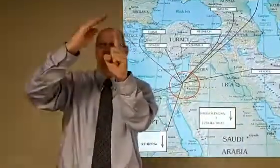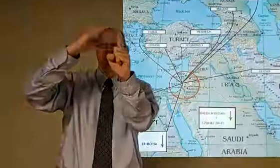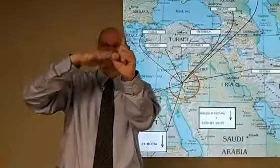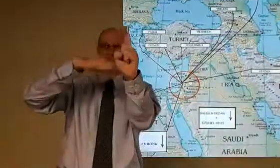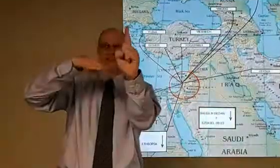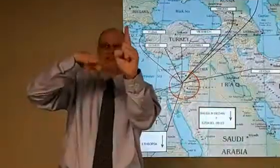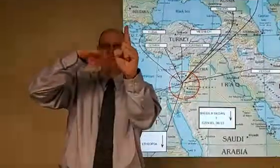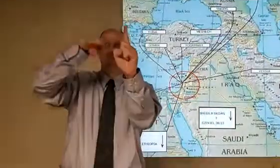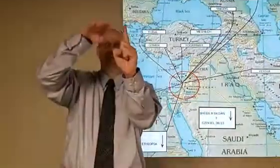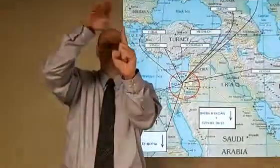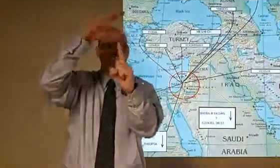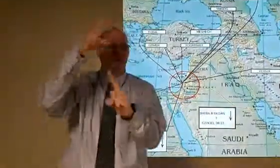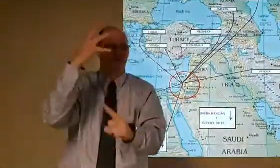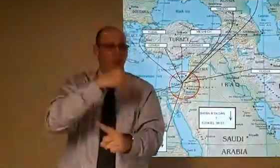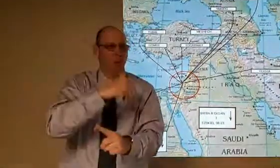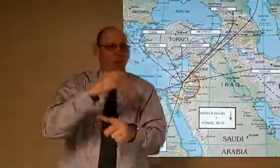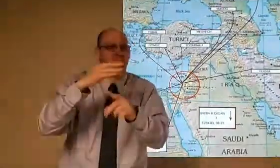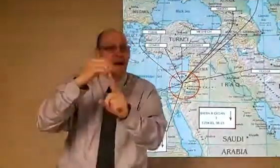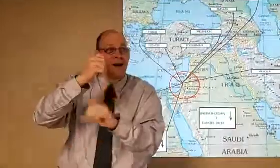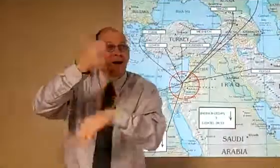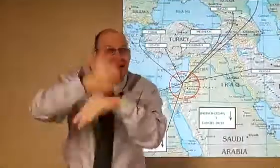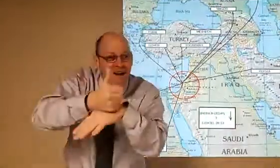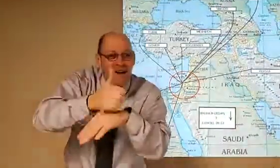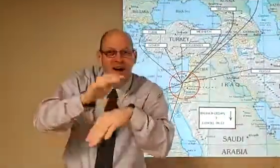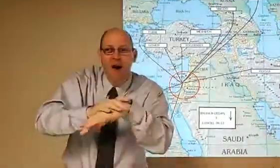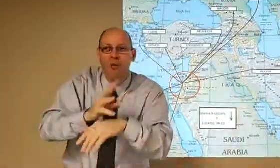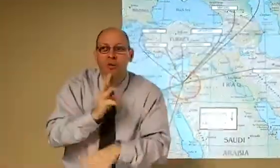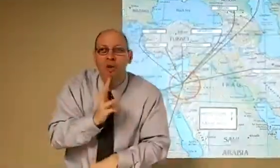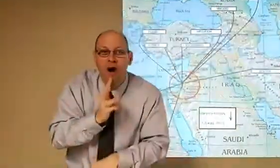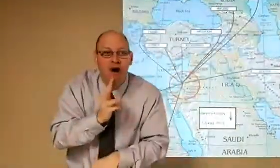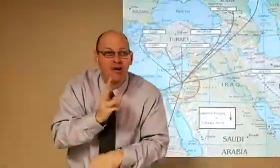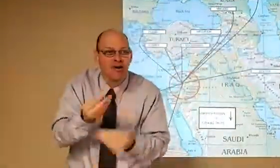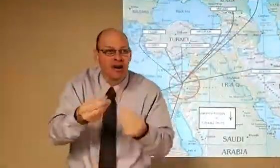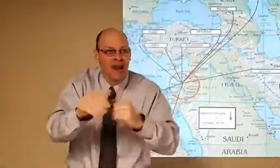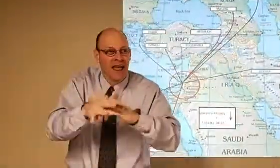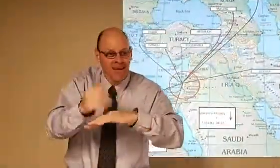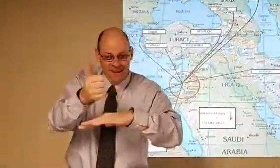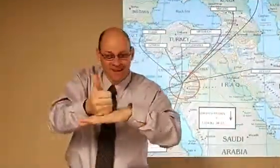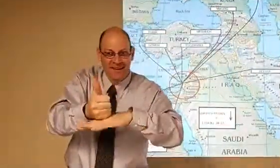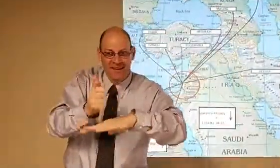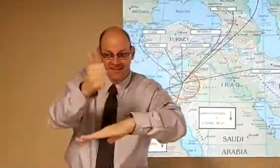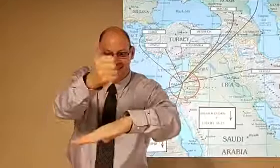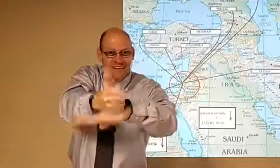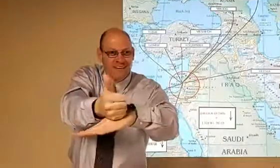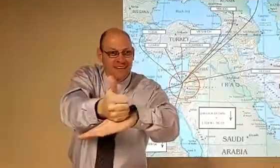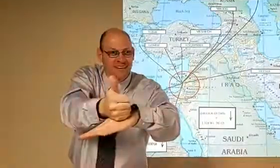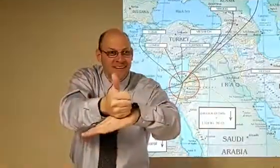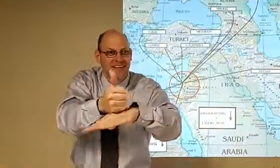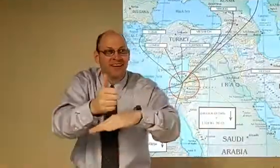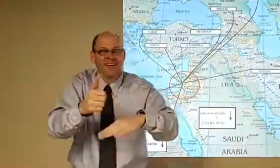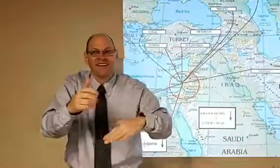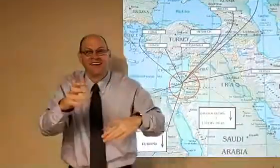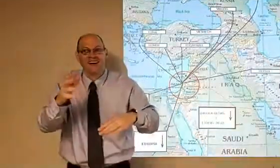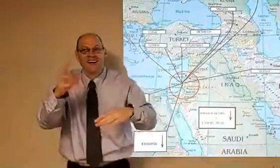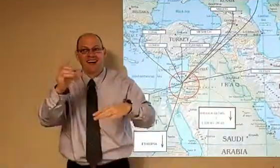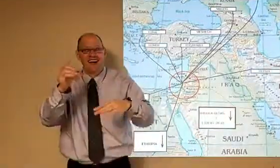very intriguing and very interesting how they've created it. They've established it's you know, there's the land and then there's the water